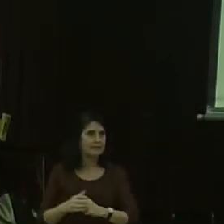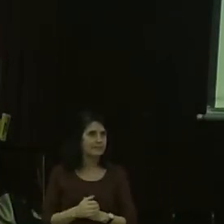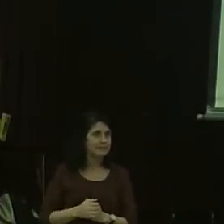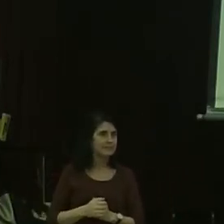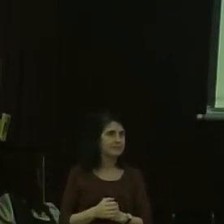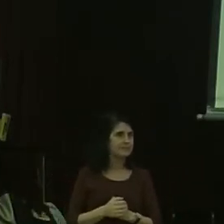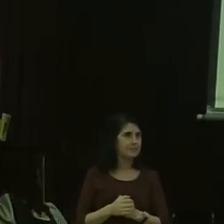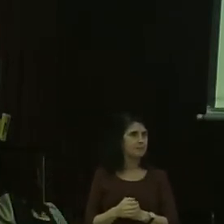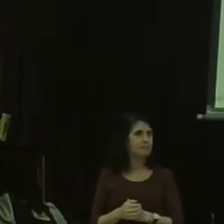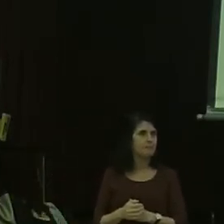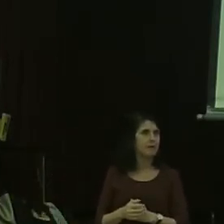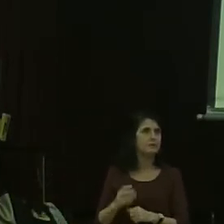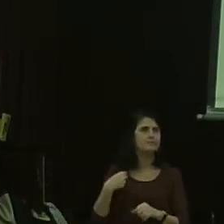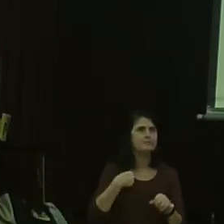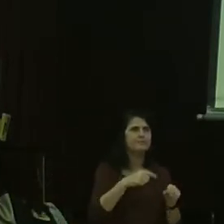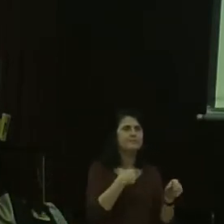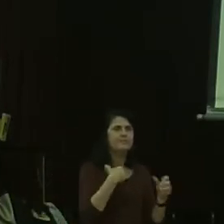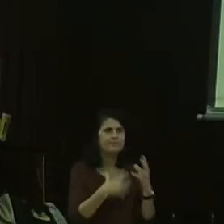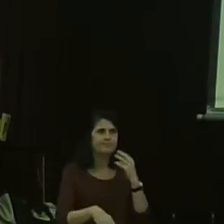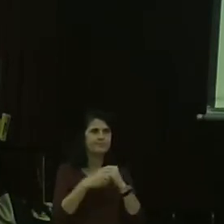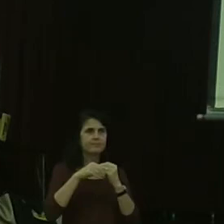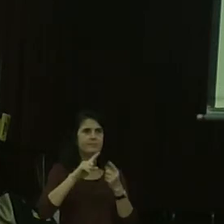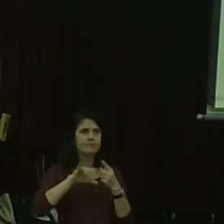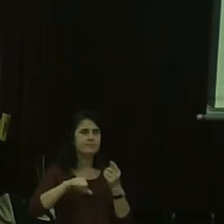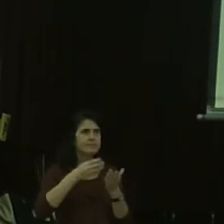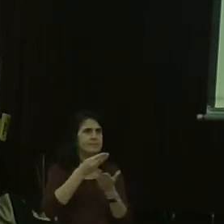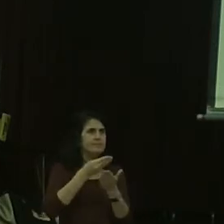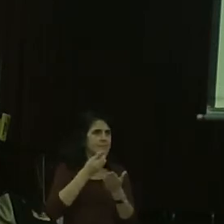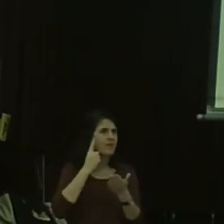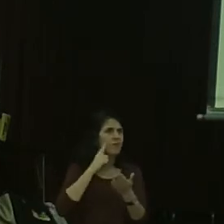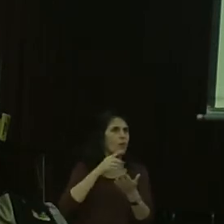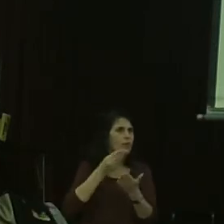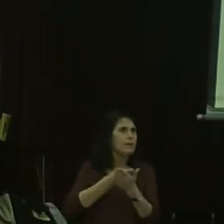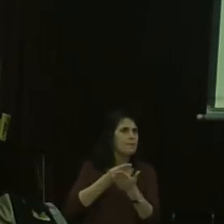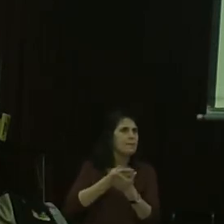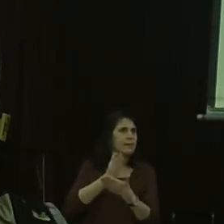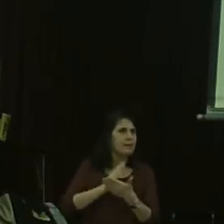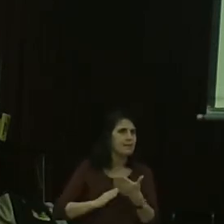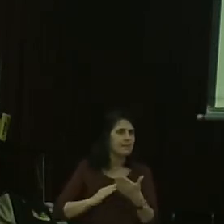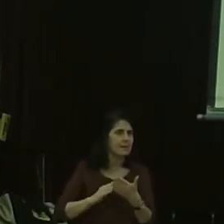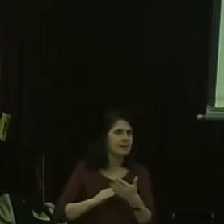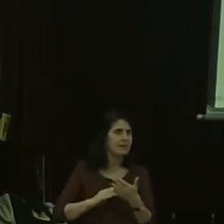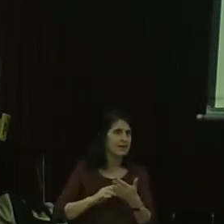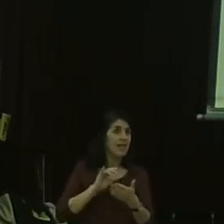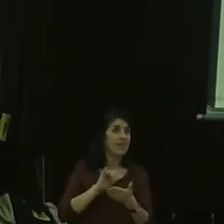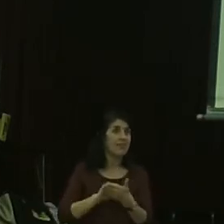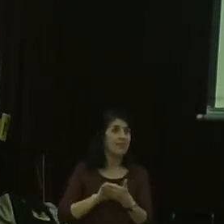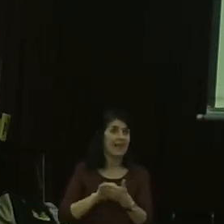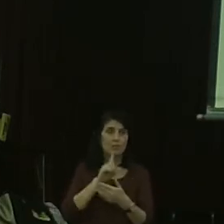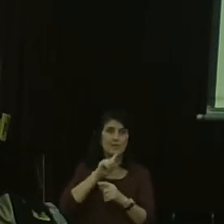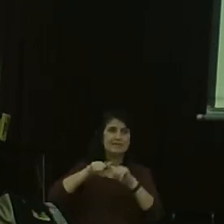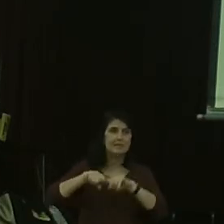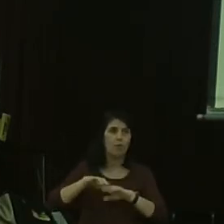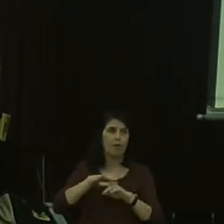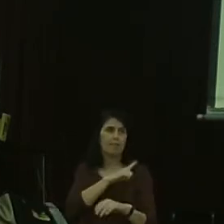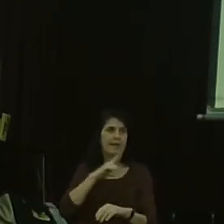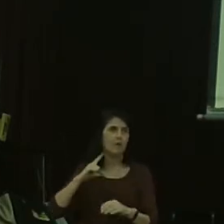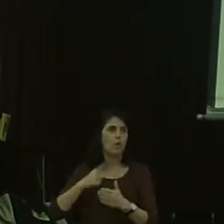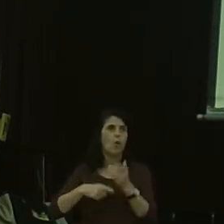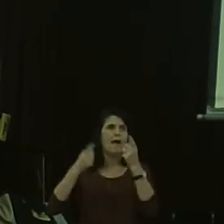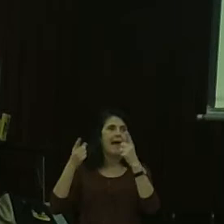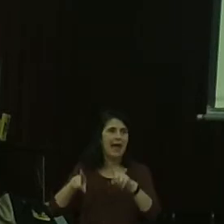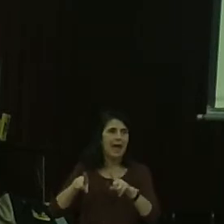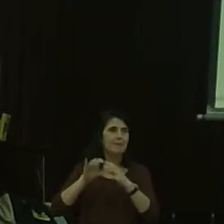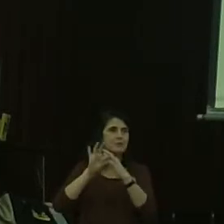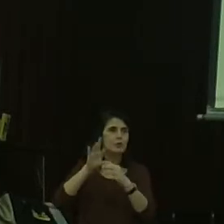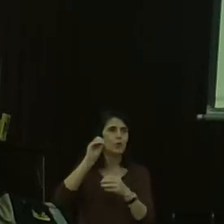And I would just say to the budget part, that's on the legislature in terms of what happens in terms of ODOT